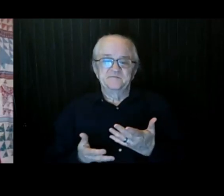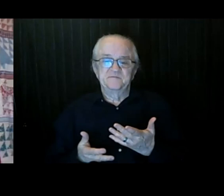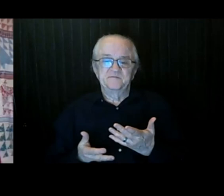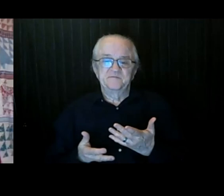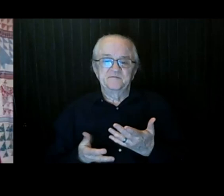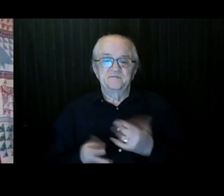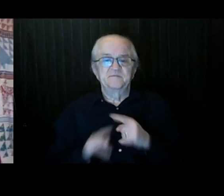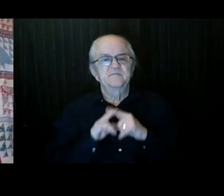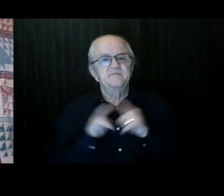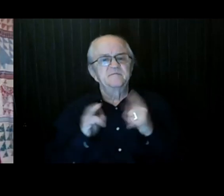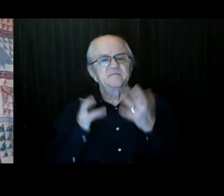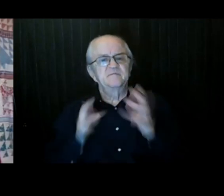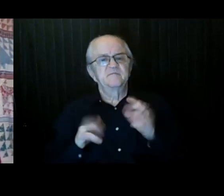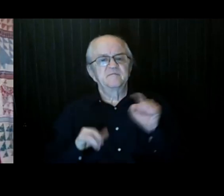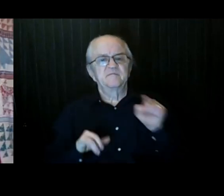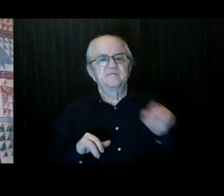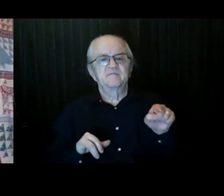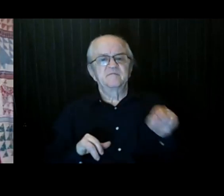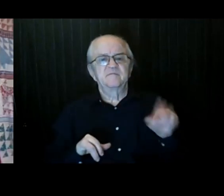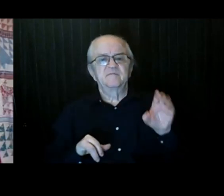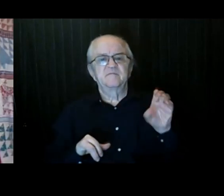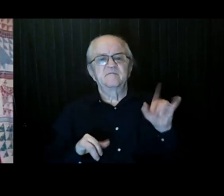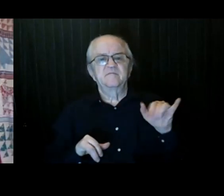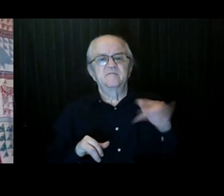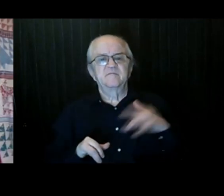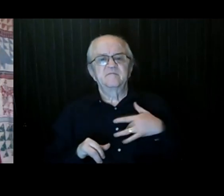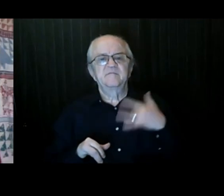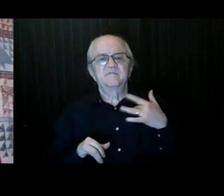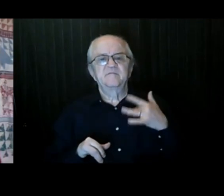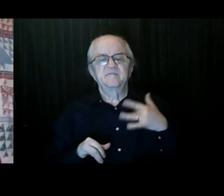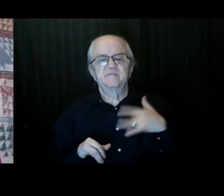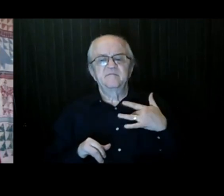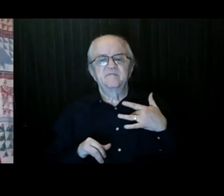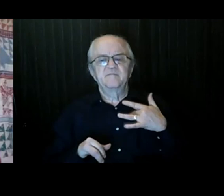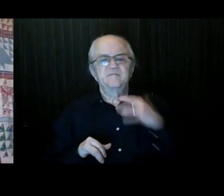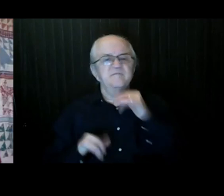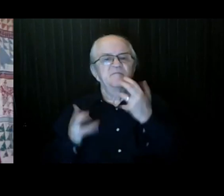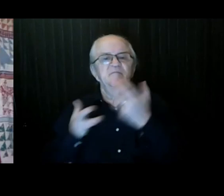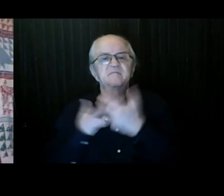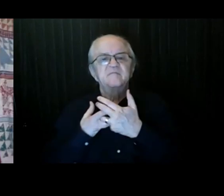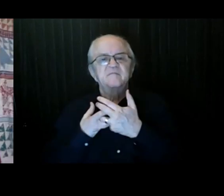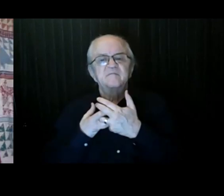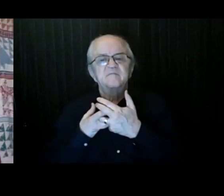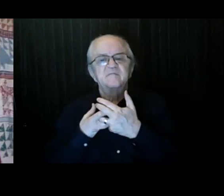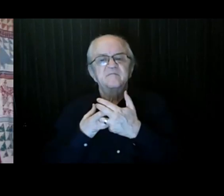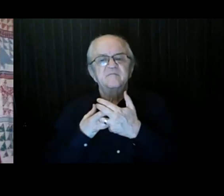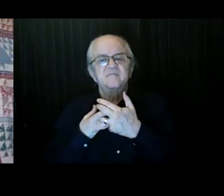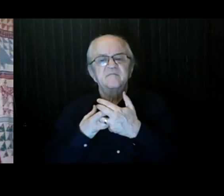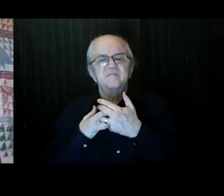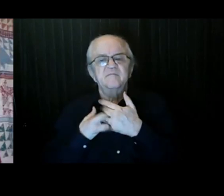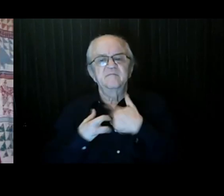But I didn't want Cindy to feel out of place. You see, I had found that